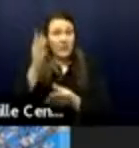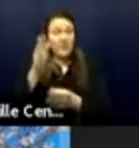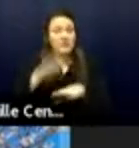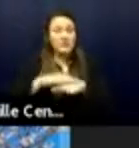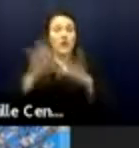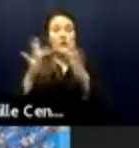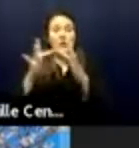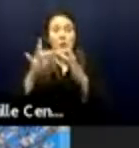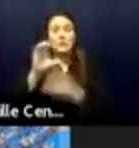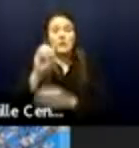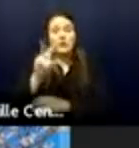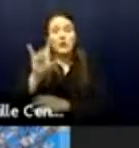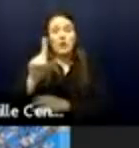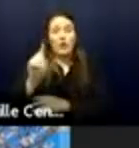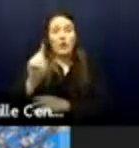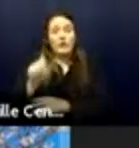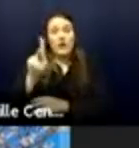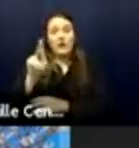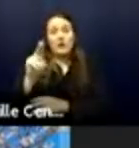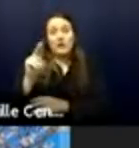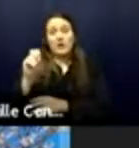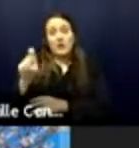website at